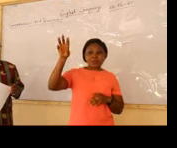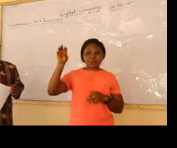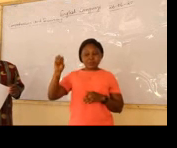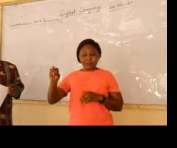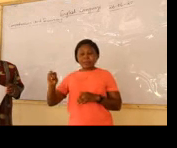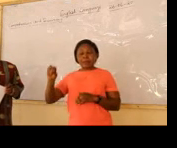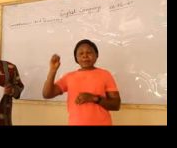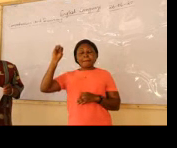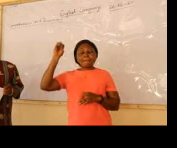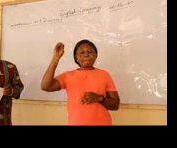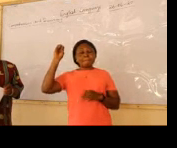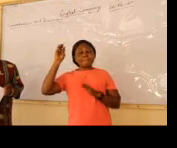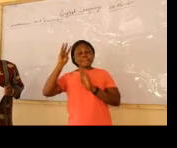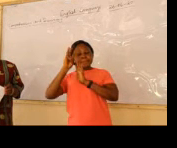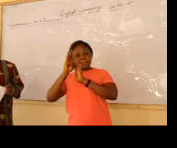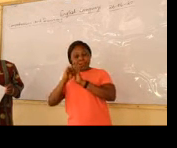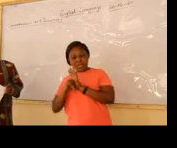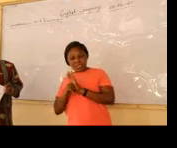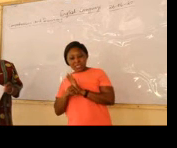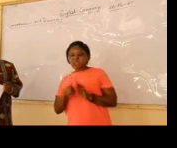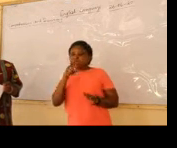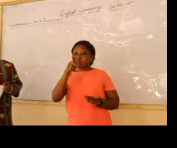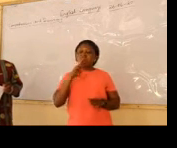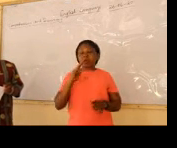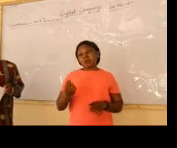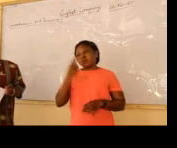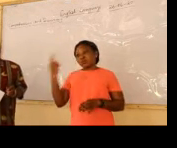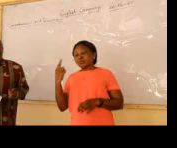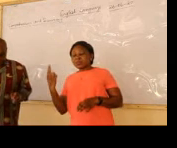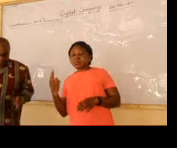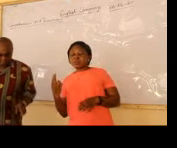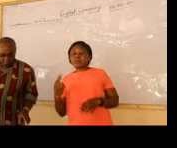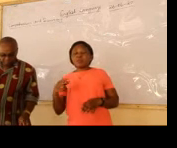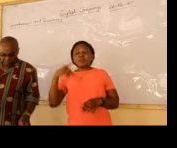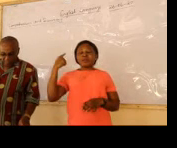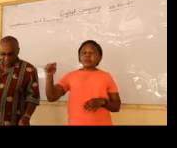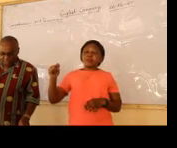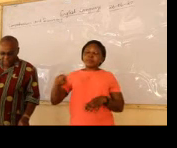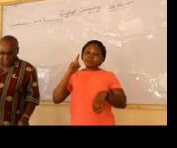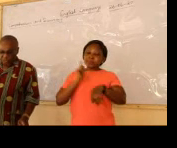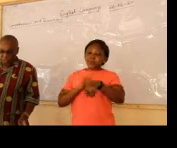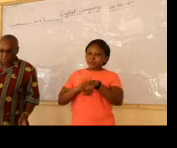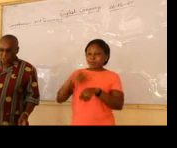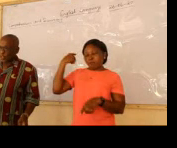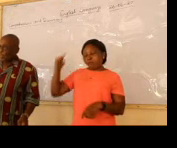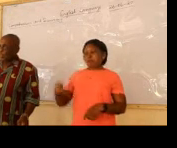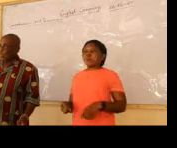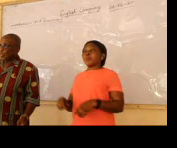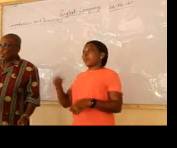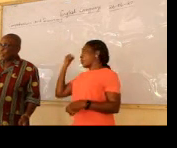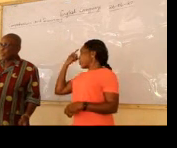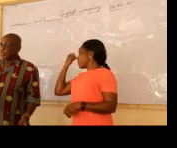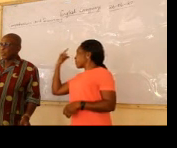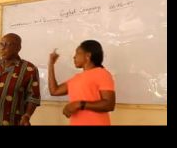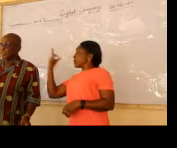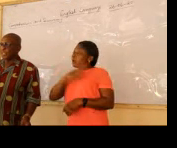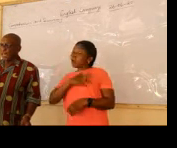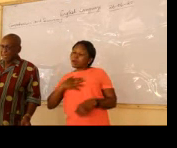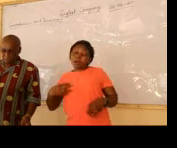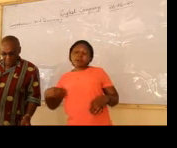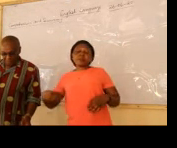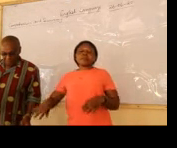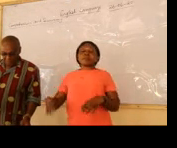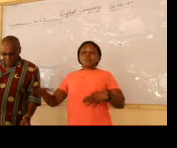your comprehension and summary exercises. And so you should